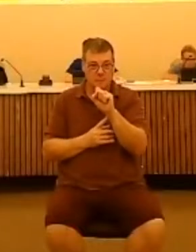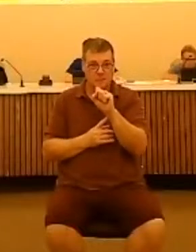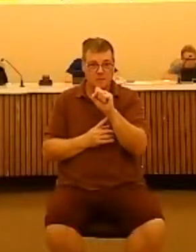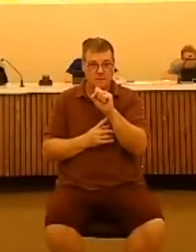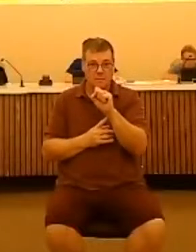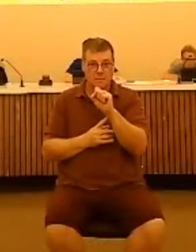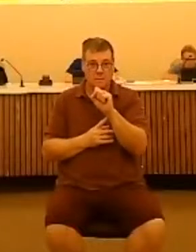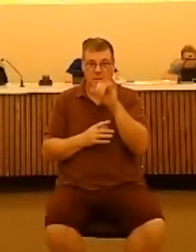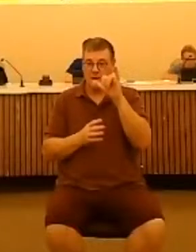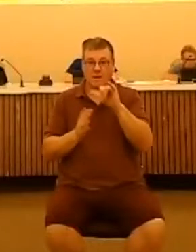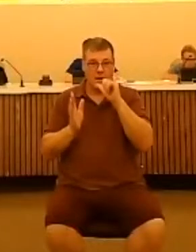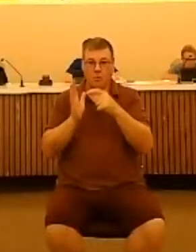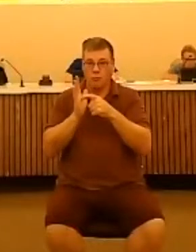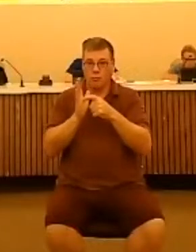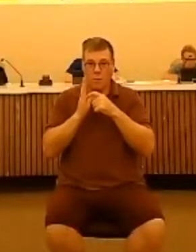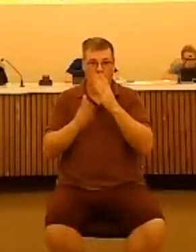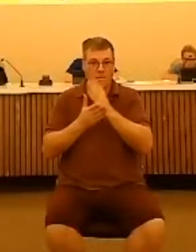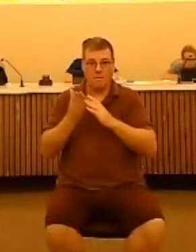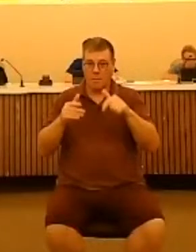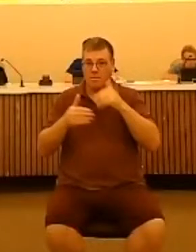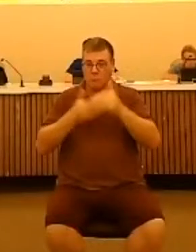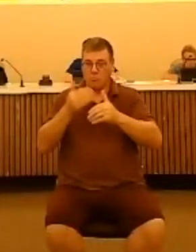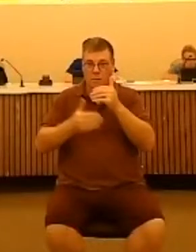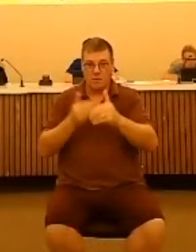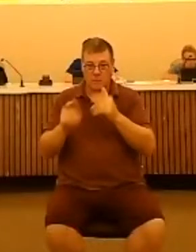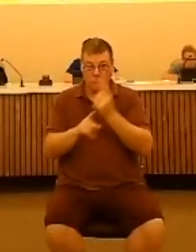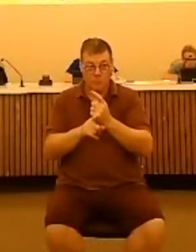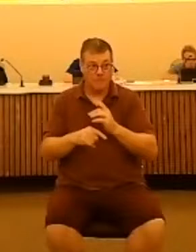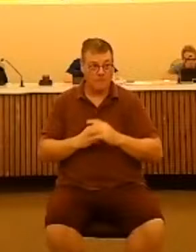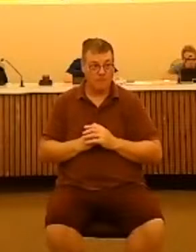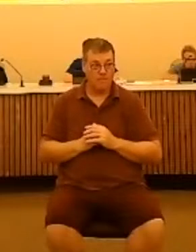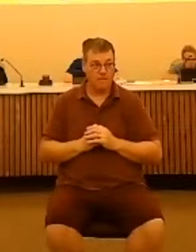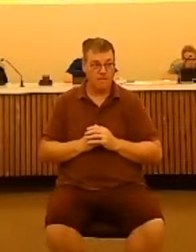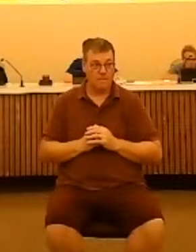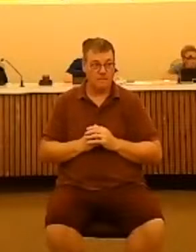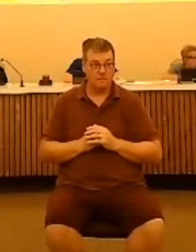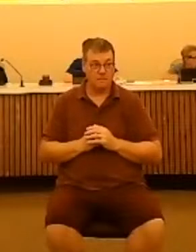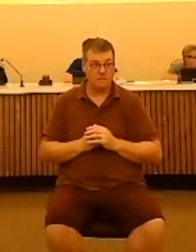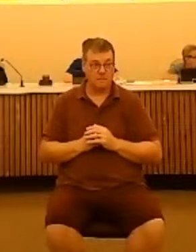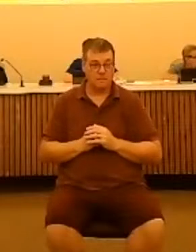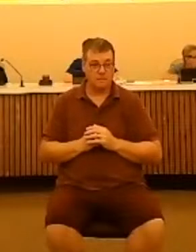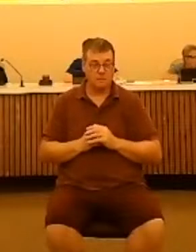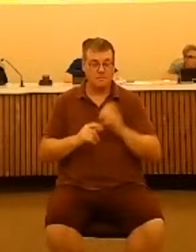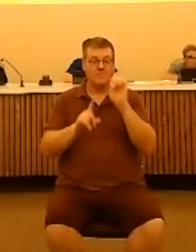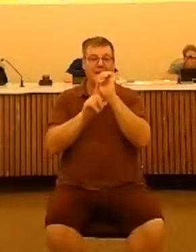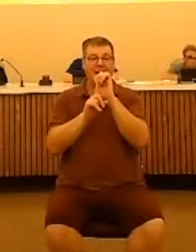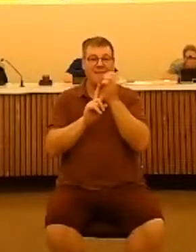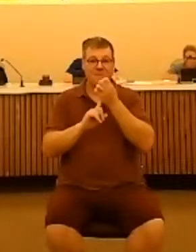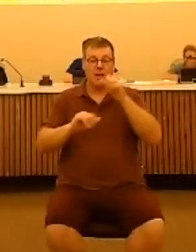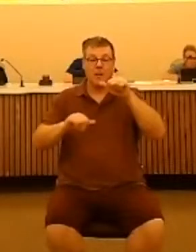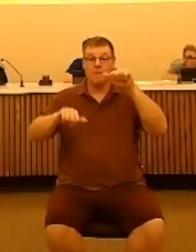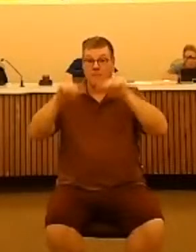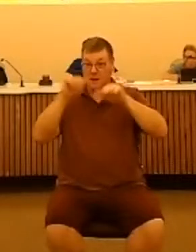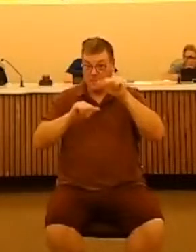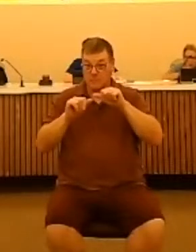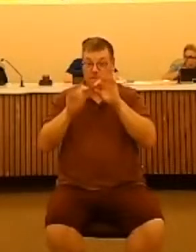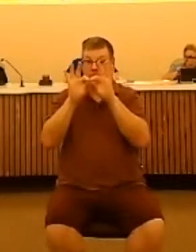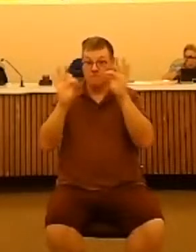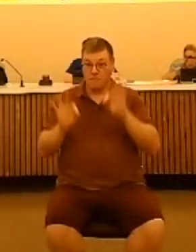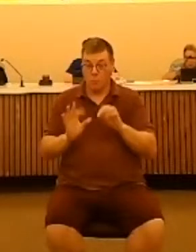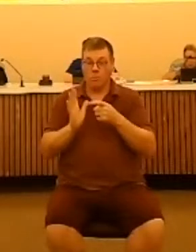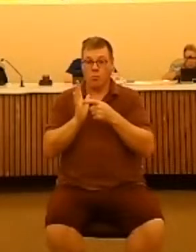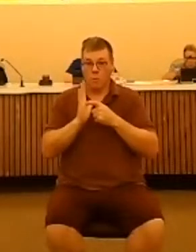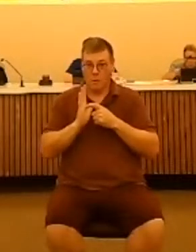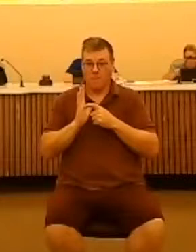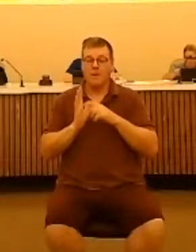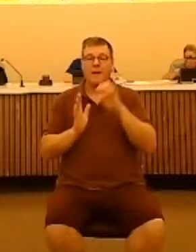That's not required as part of this process unless they get a POS deck, correct? An environmental assessment form is required to No, conduct